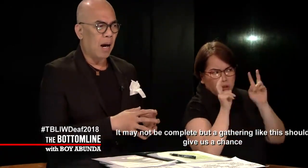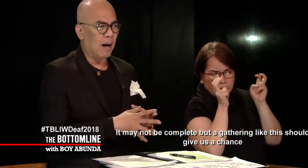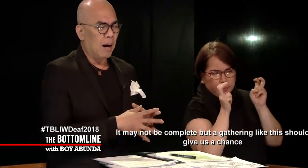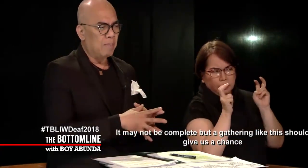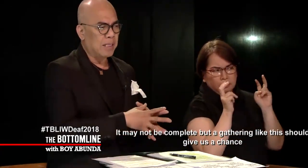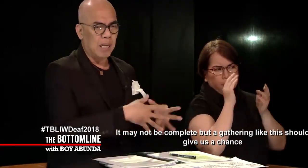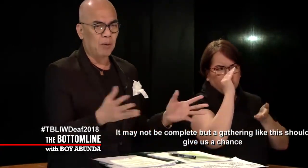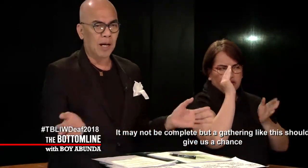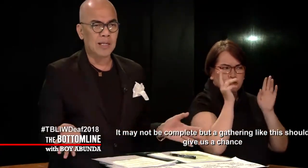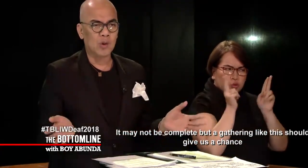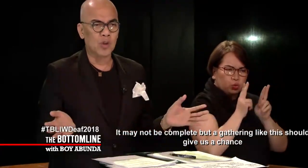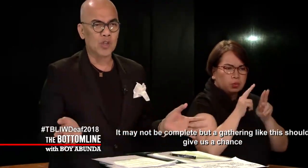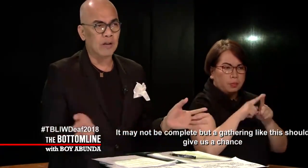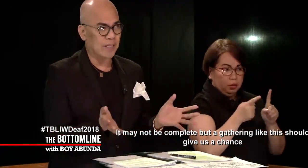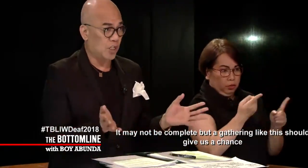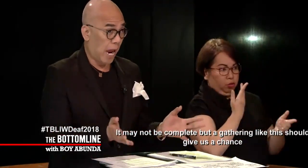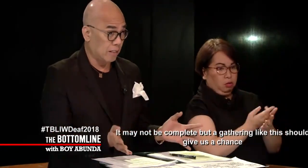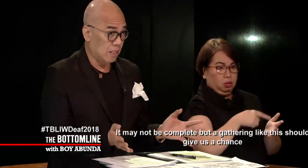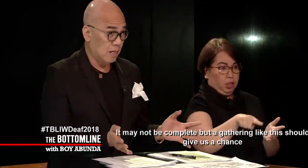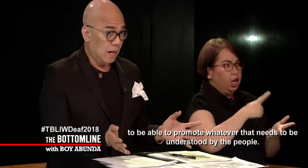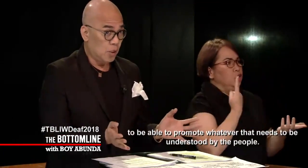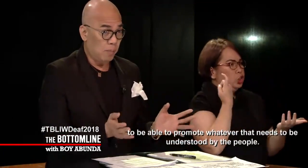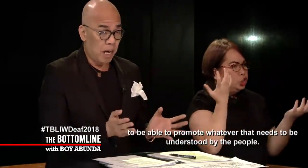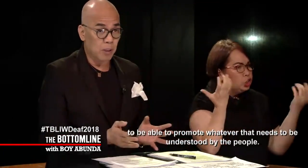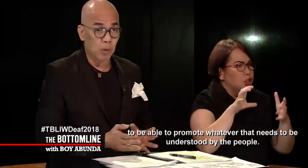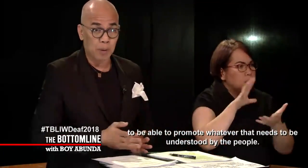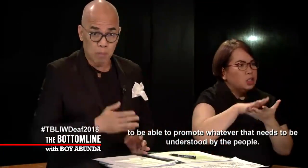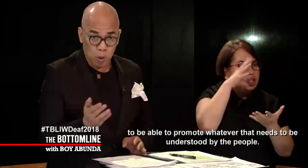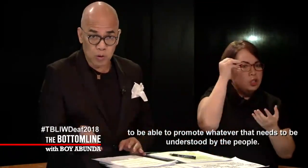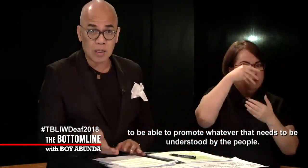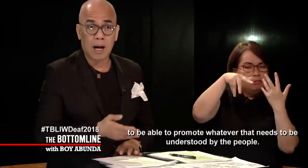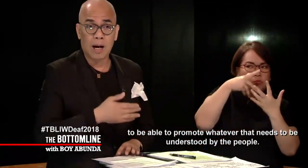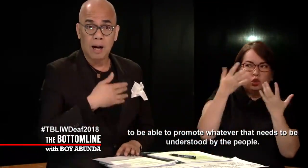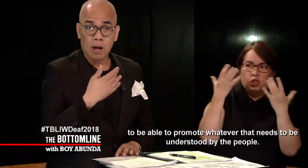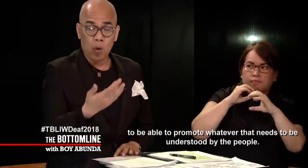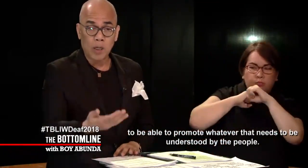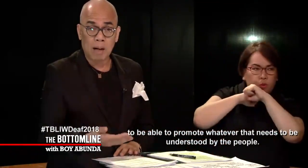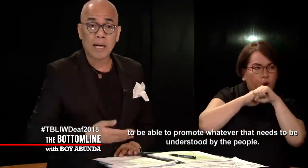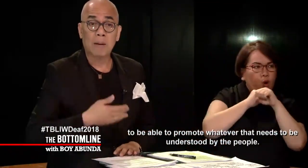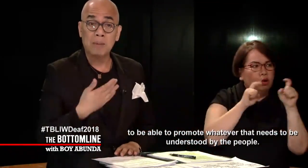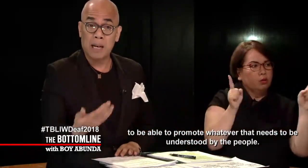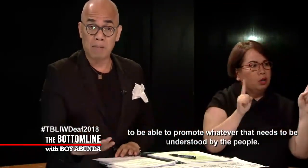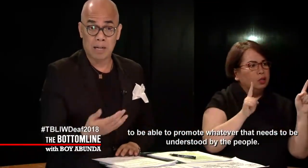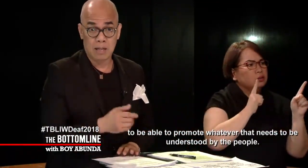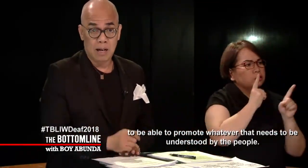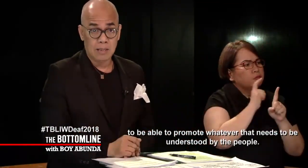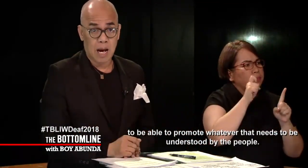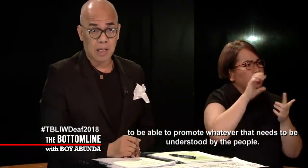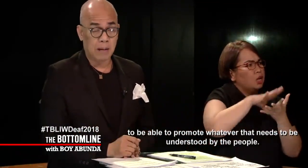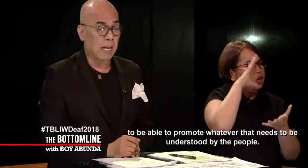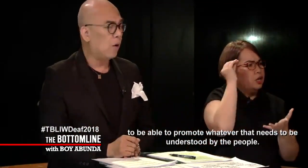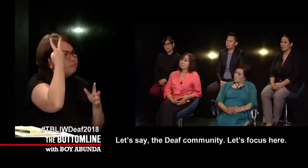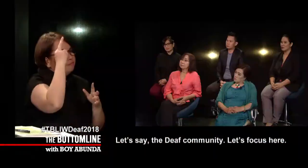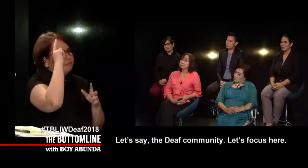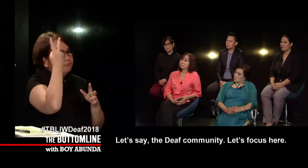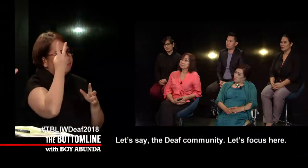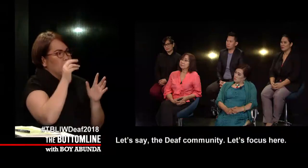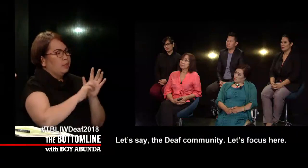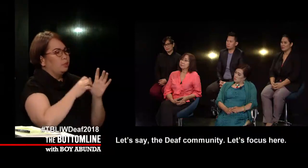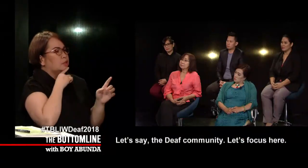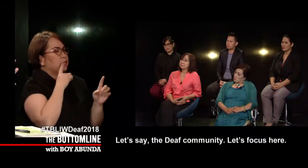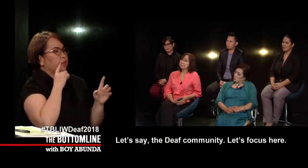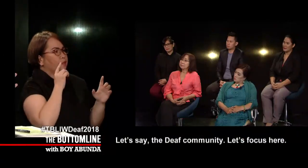mga pagtitipon ng ganito should give us a chance to be able to promote kung ano man ang dapat malaman ng ibang tao. Let's say the